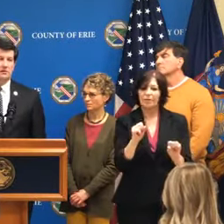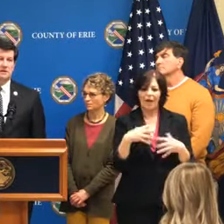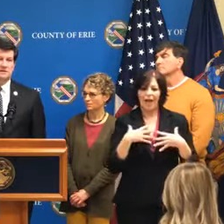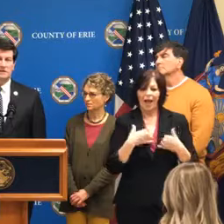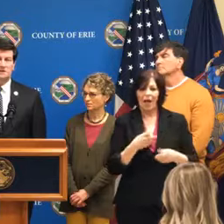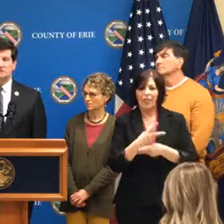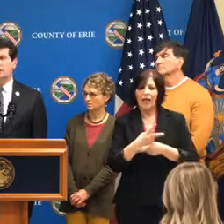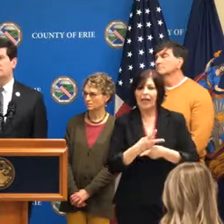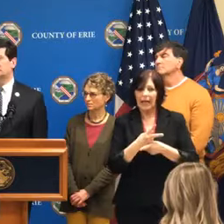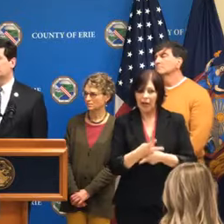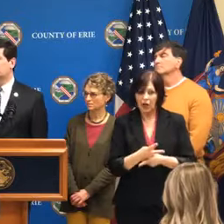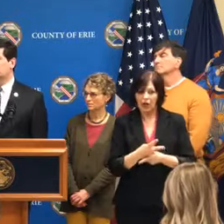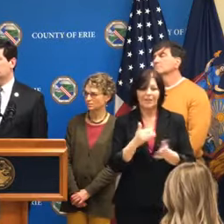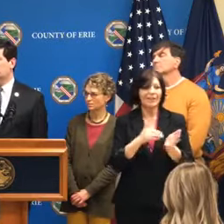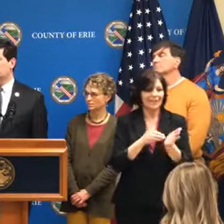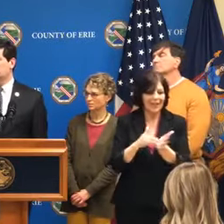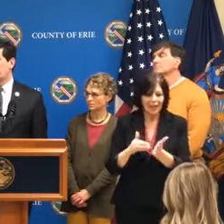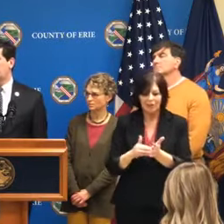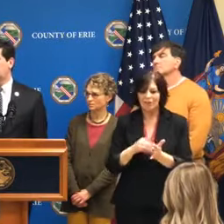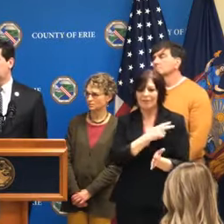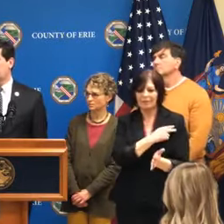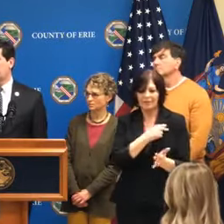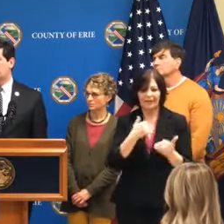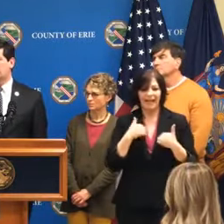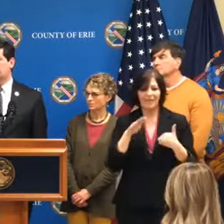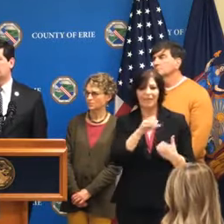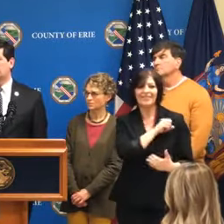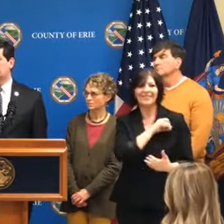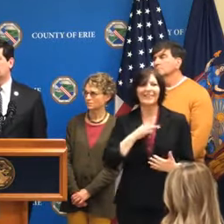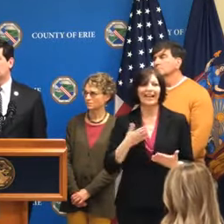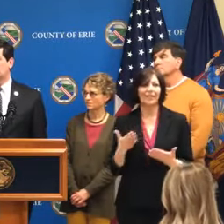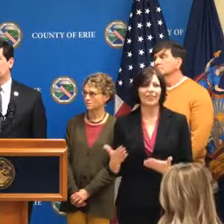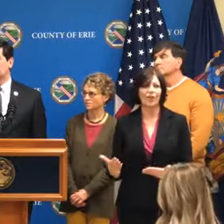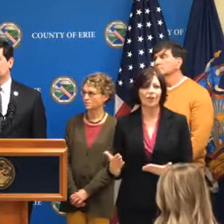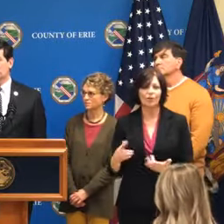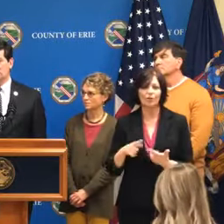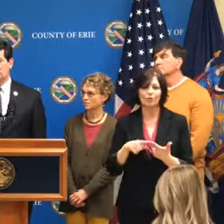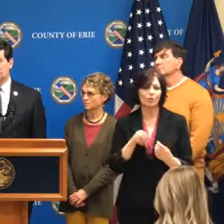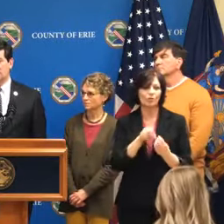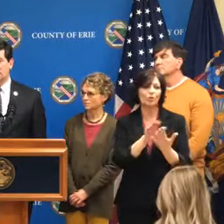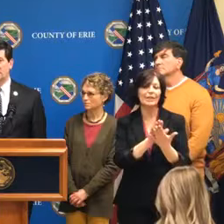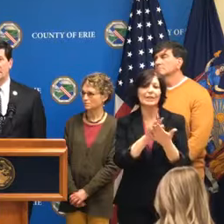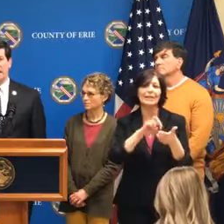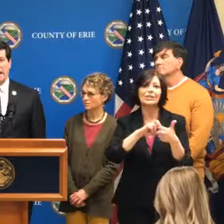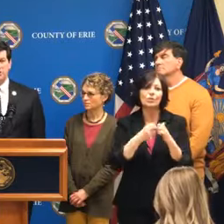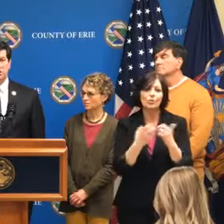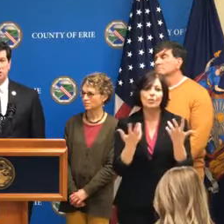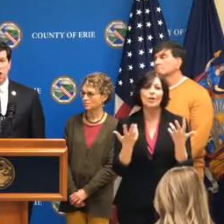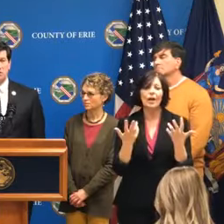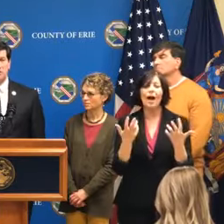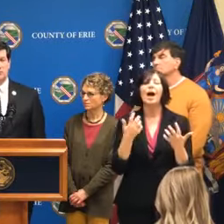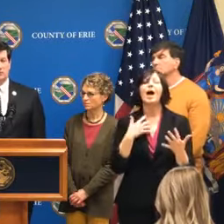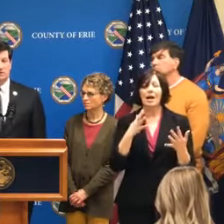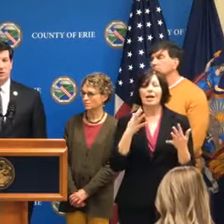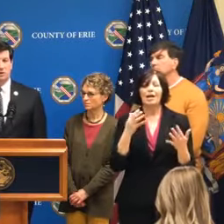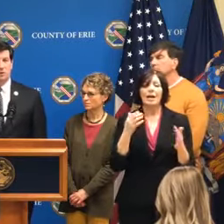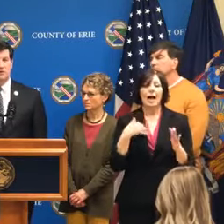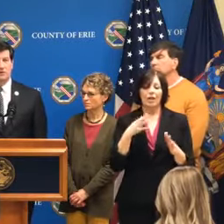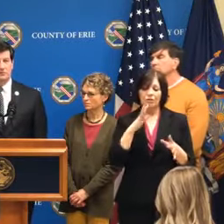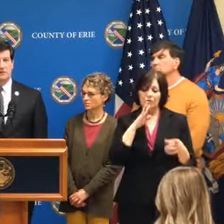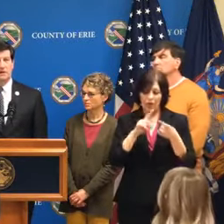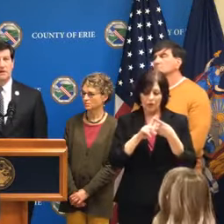healthcare organizations and public safety organizations to have their staff present to address this issue. I actually talked, I won't say